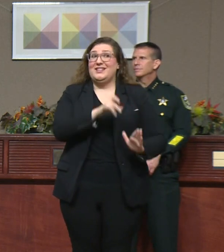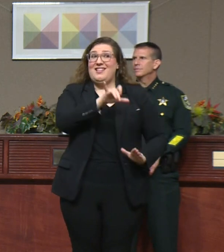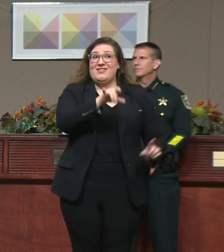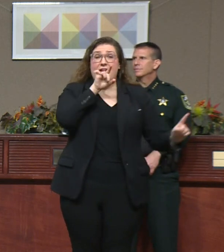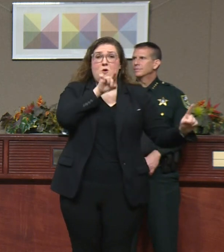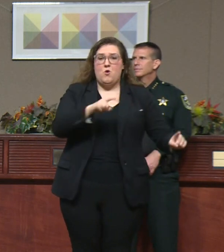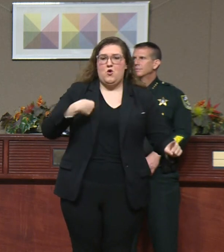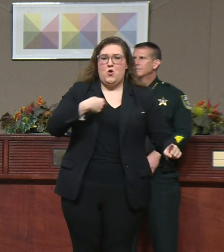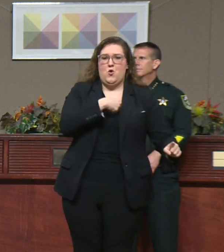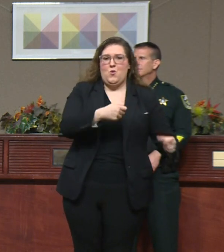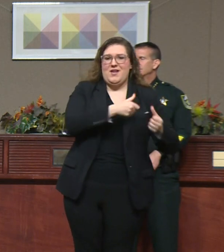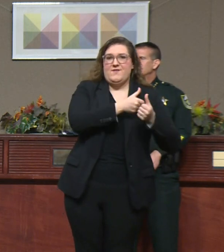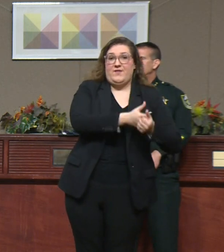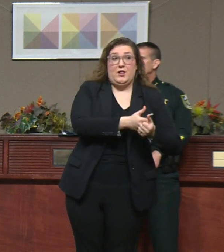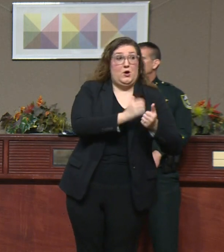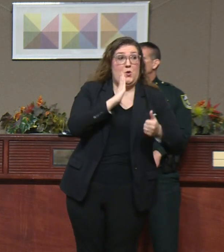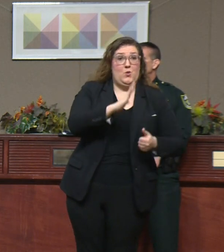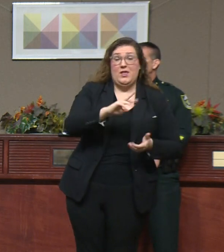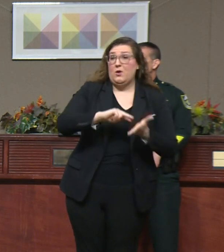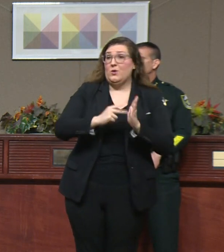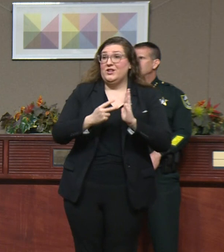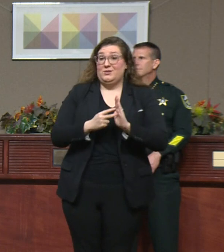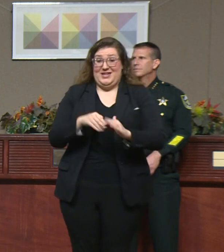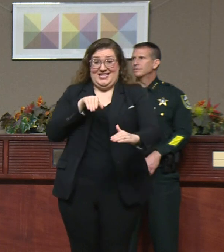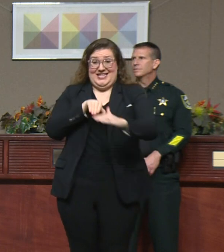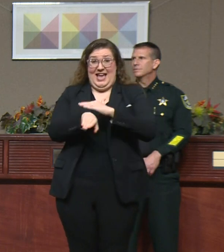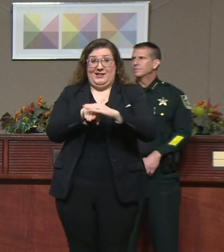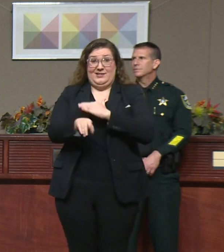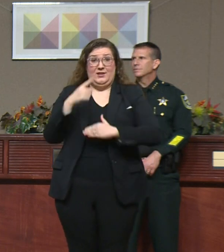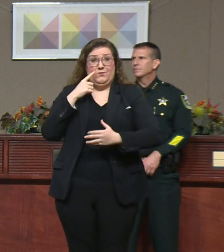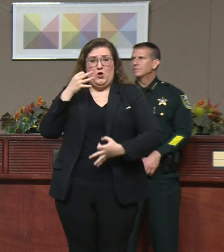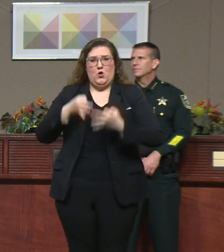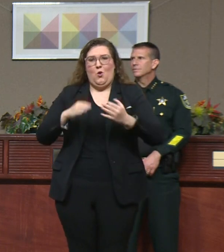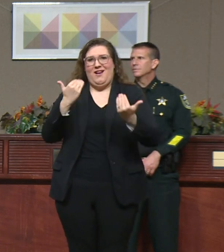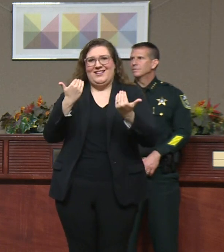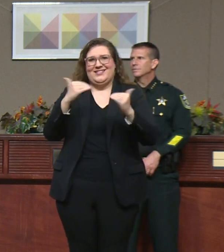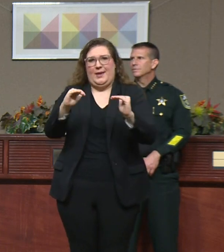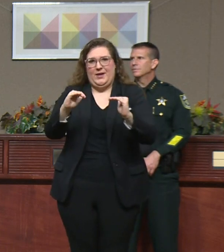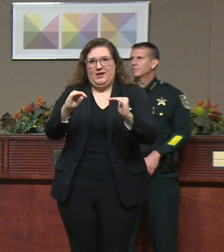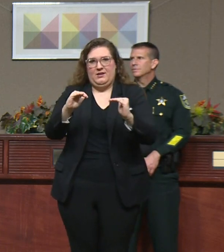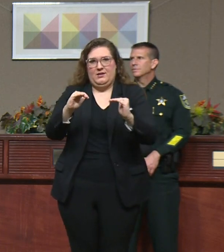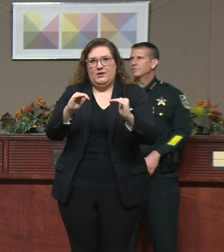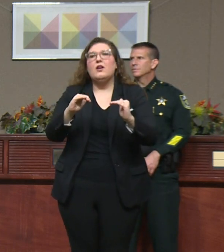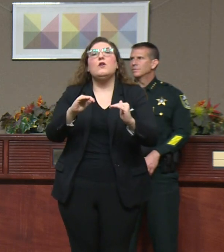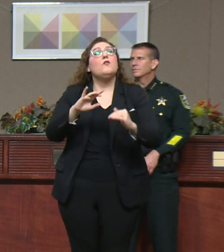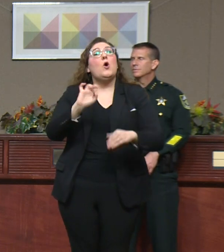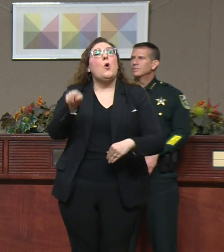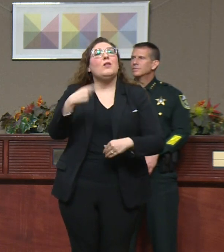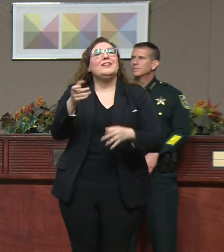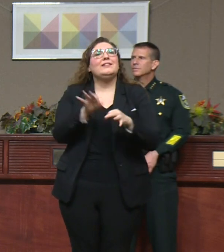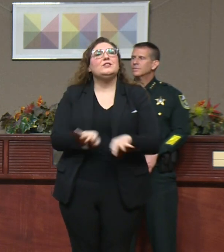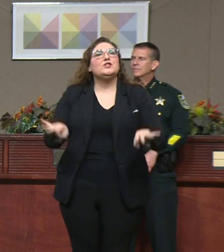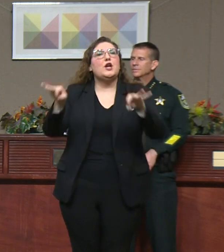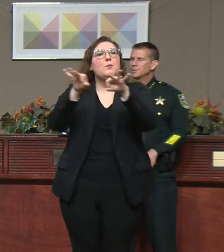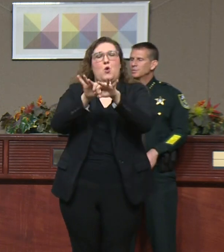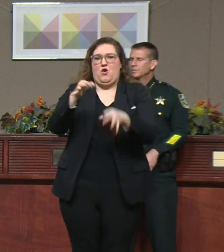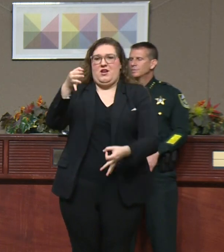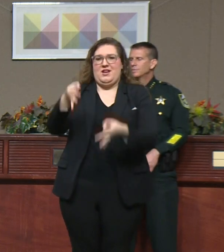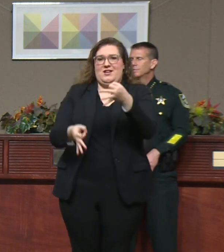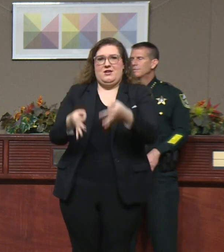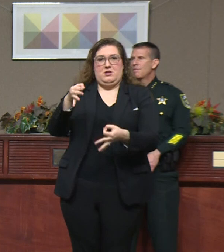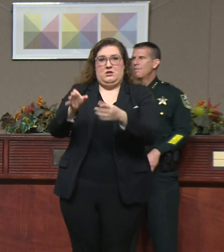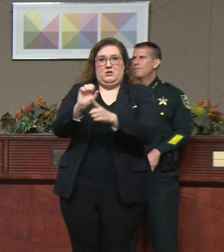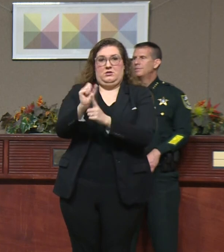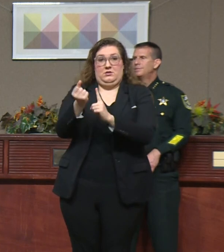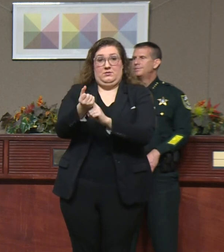and will continue to limit access to the courthouse to only those proceedings that are defined as essential by the Florida Supreme